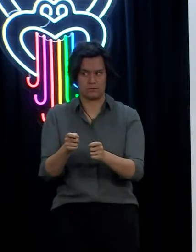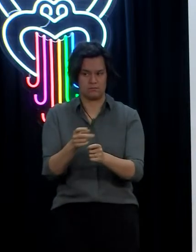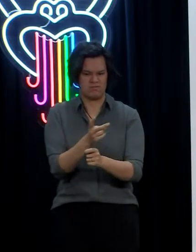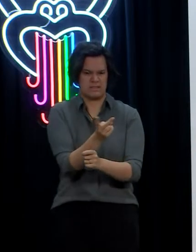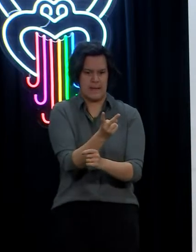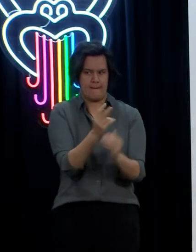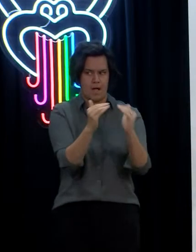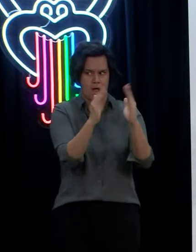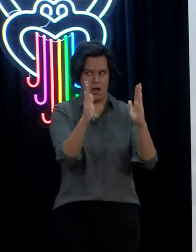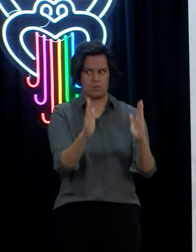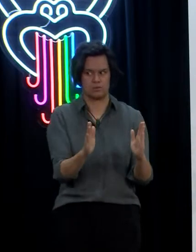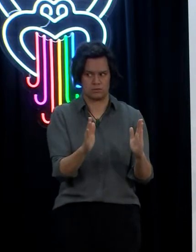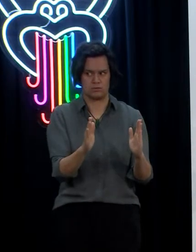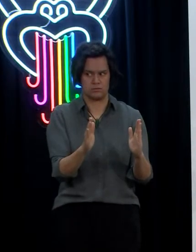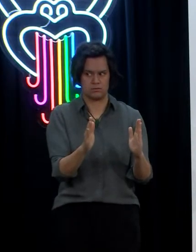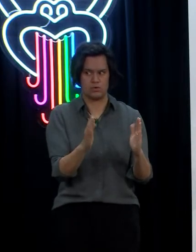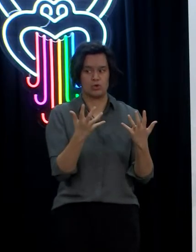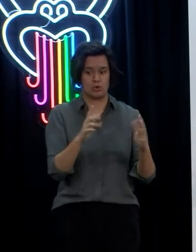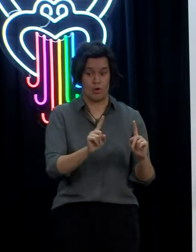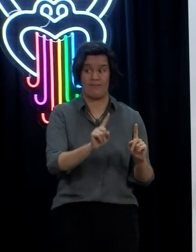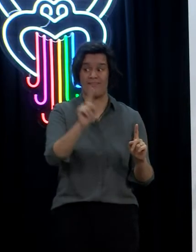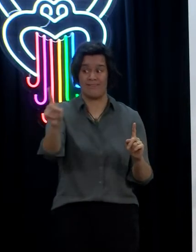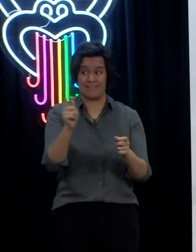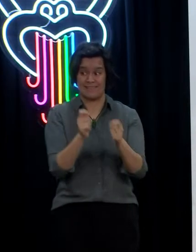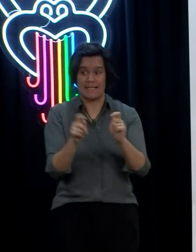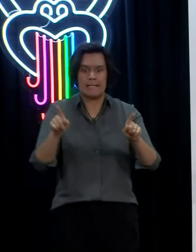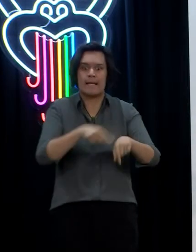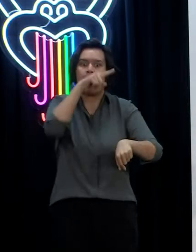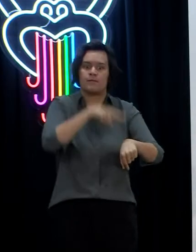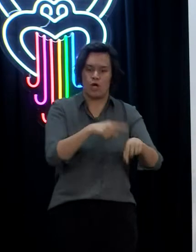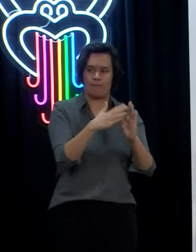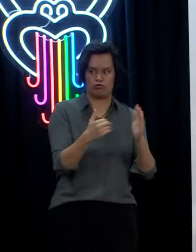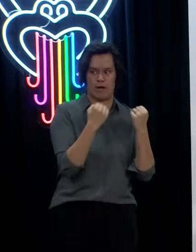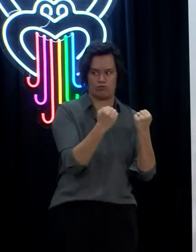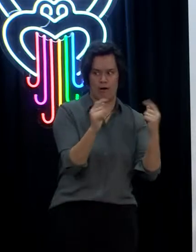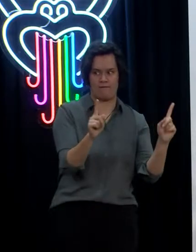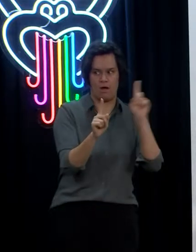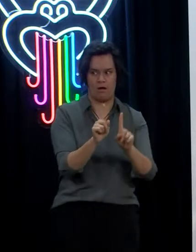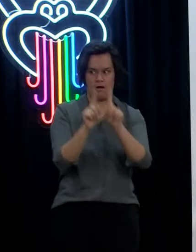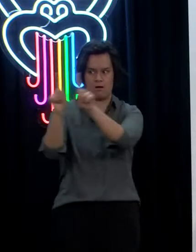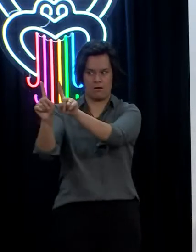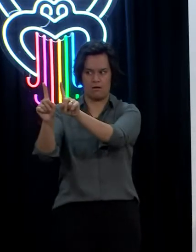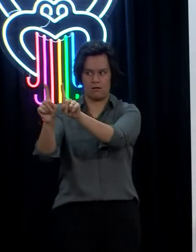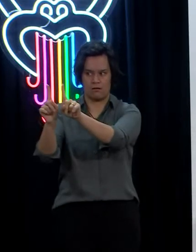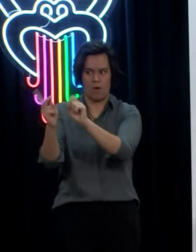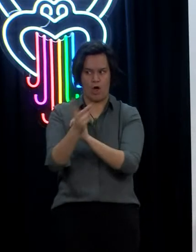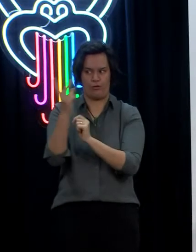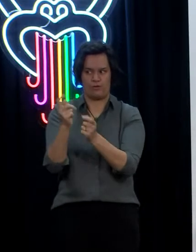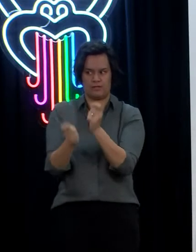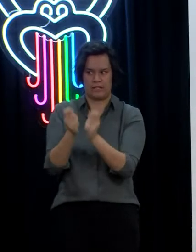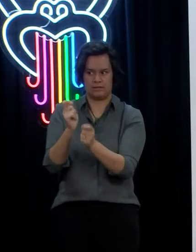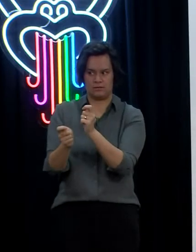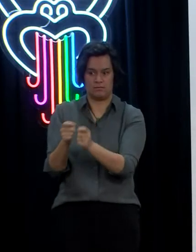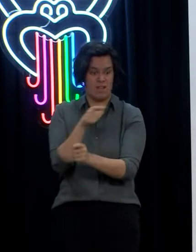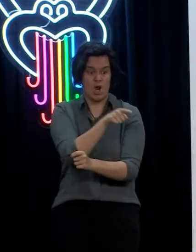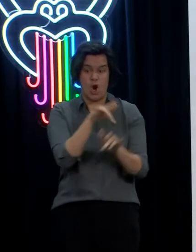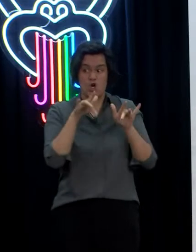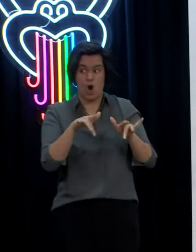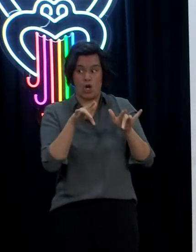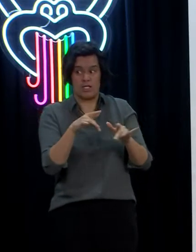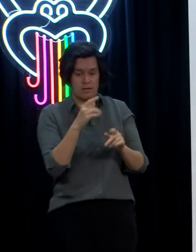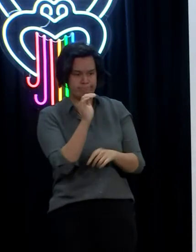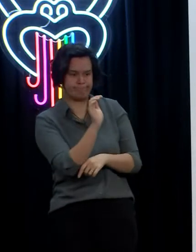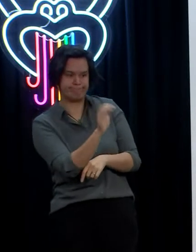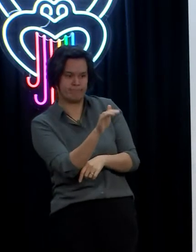member. They too went and got tested at the same time in advance of actually being told that they were potentially a contact